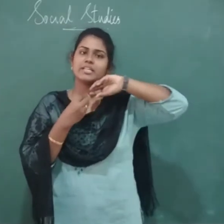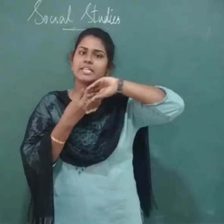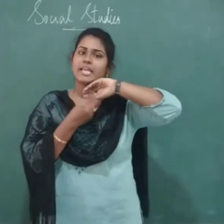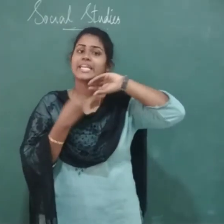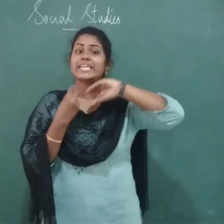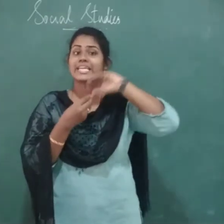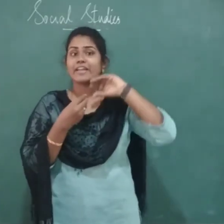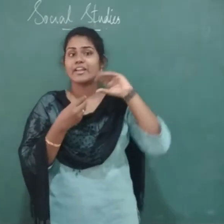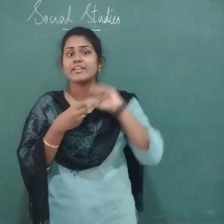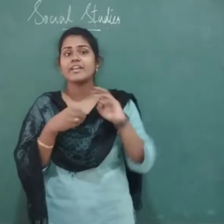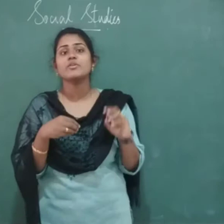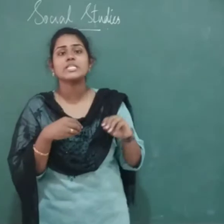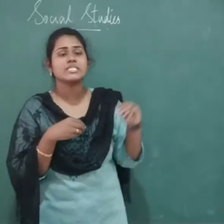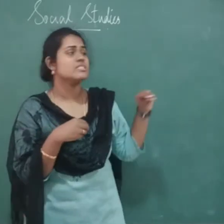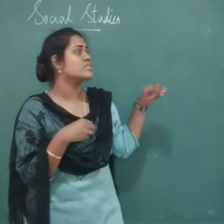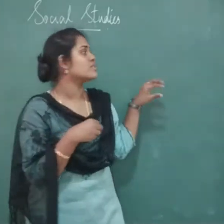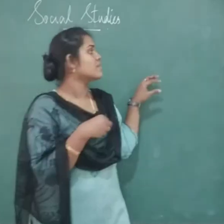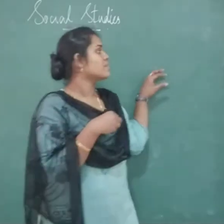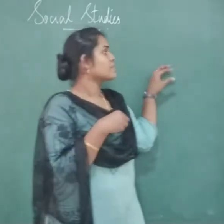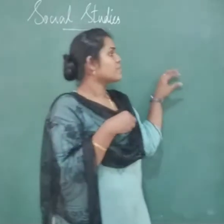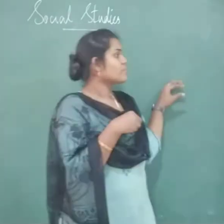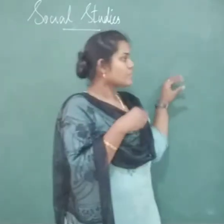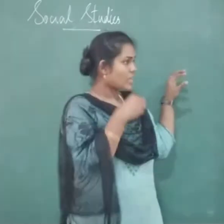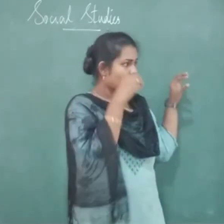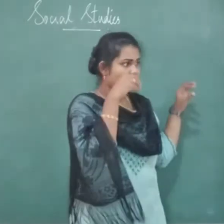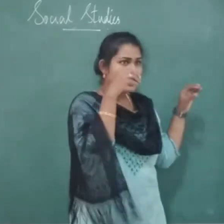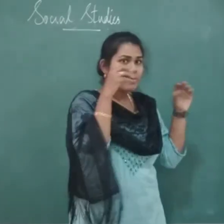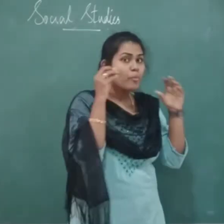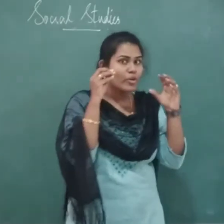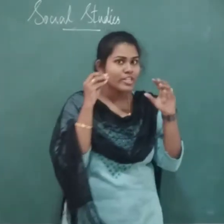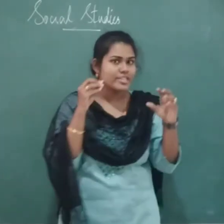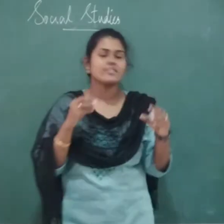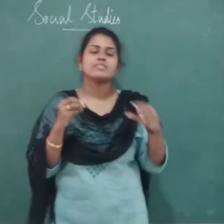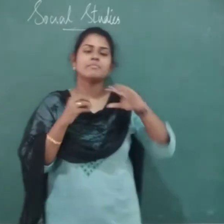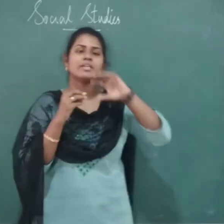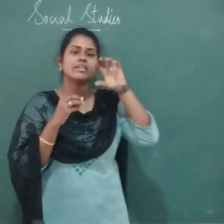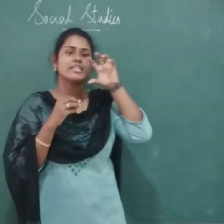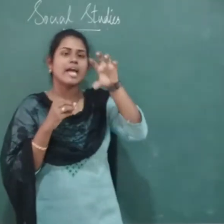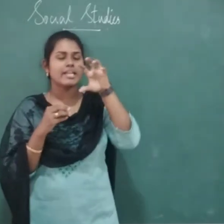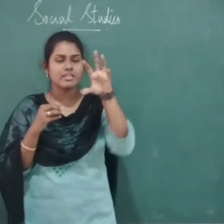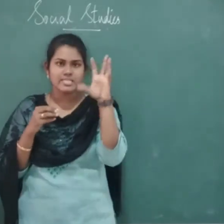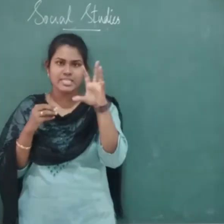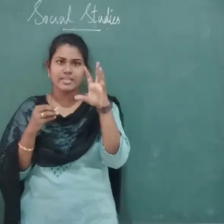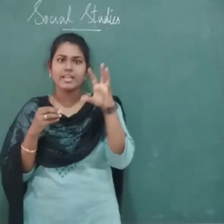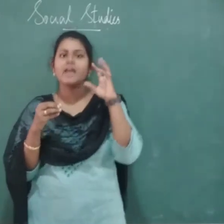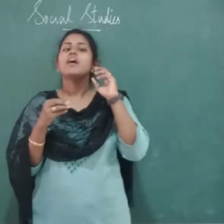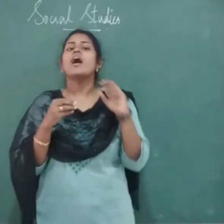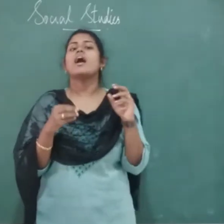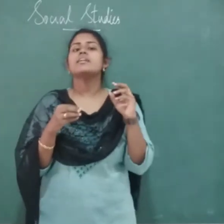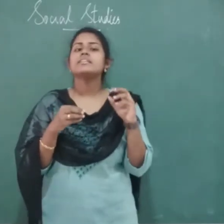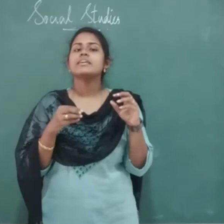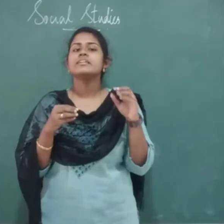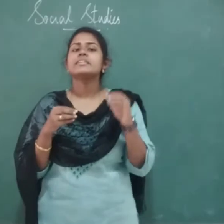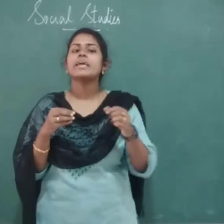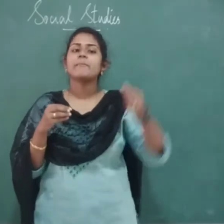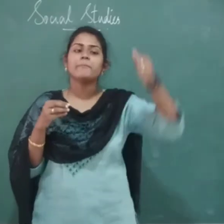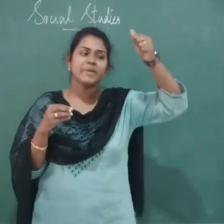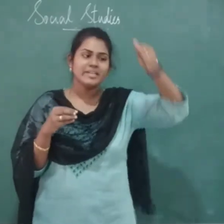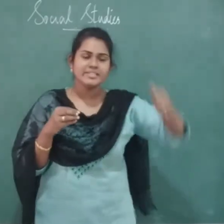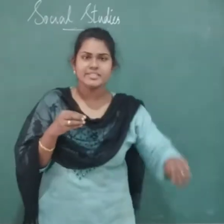the engraved in the sense like porital, something in that seal, and then they